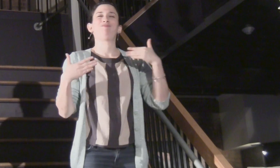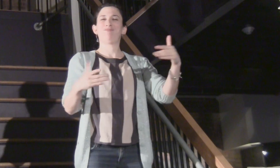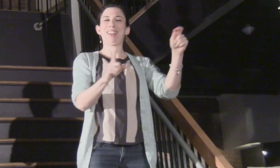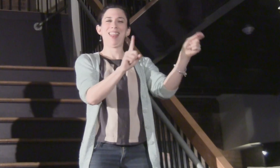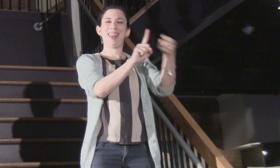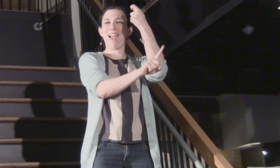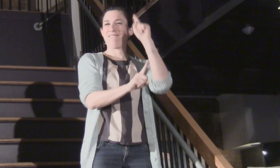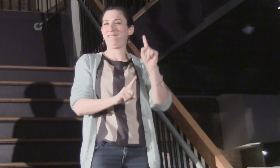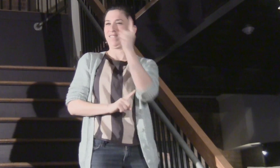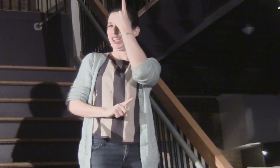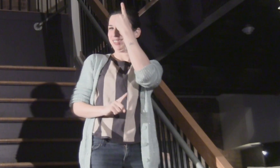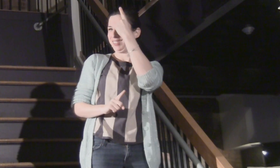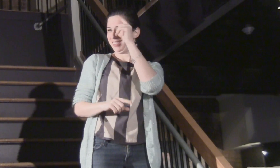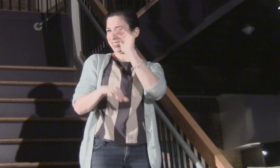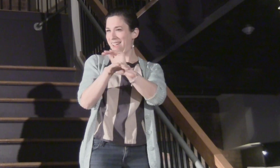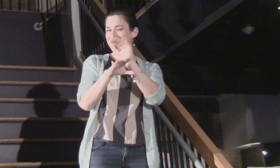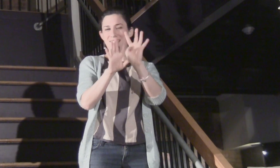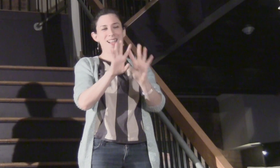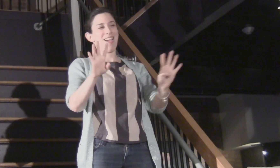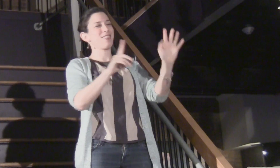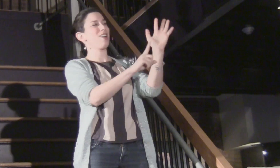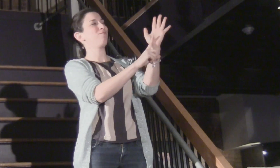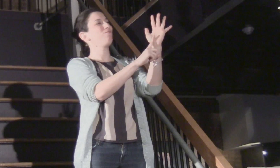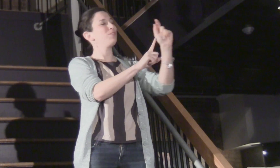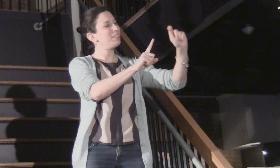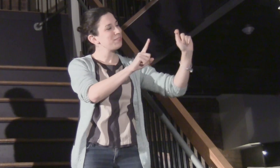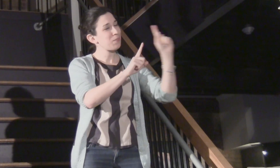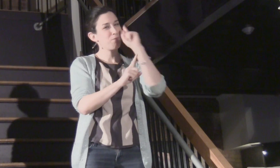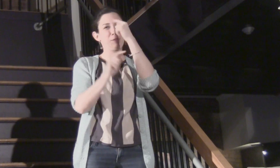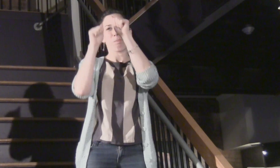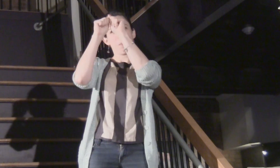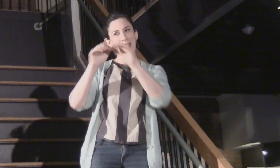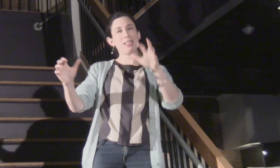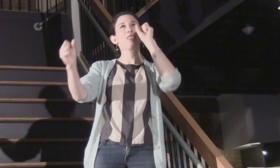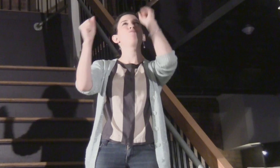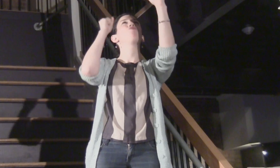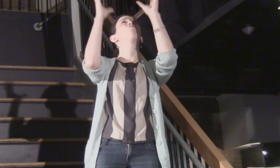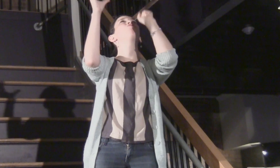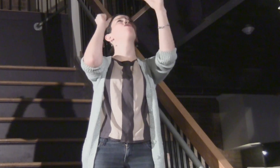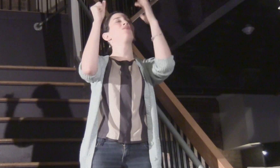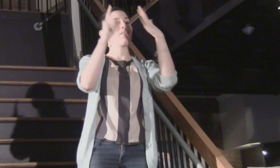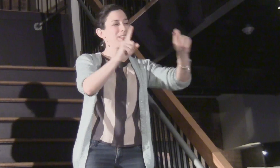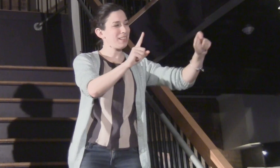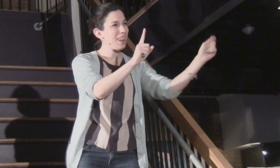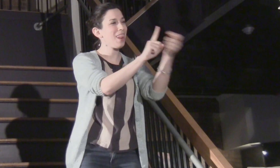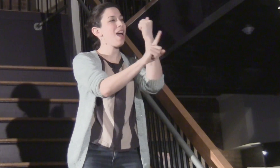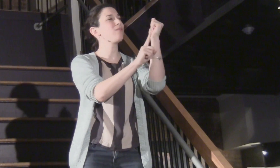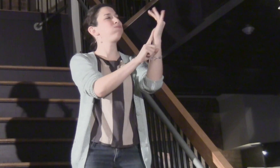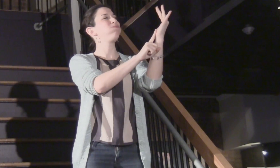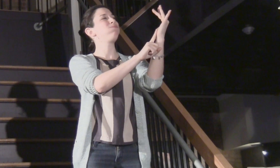not a problem. So we light the first night of Hanukkah candle and said the blessings.